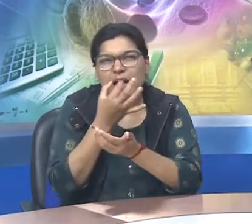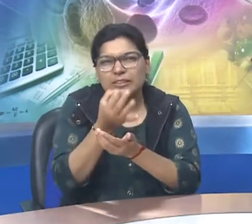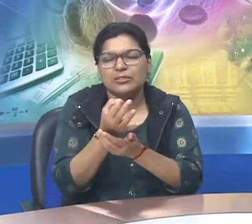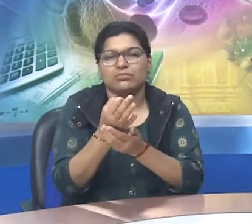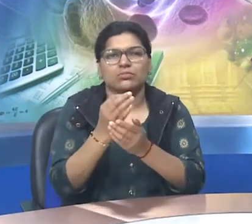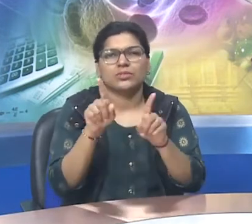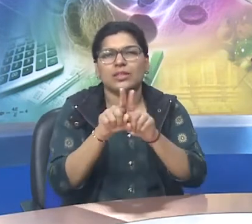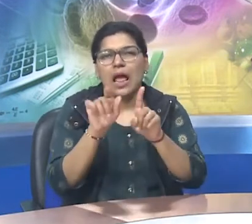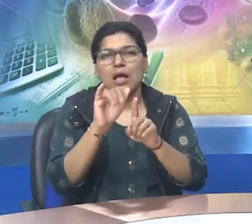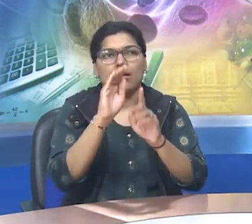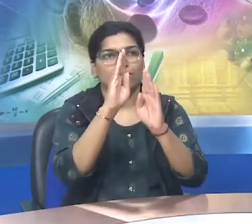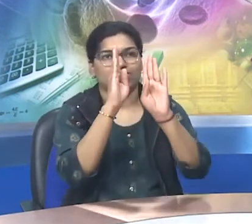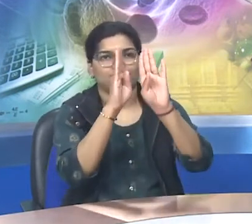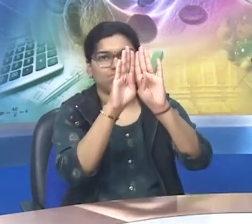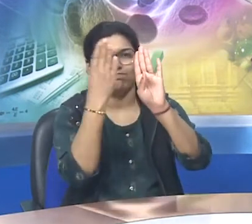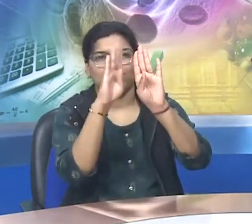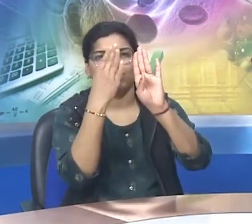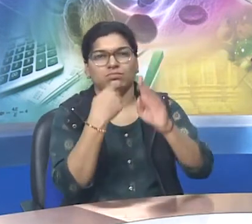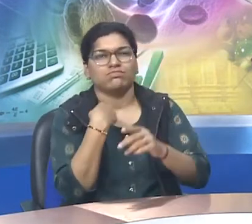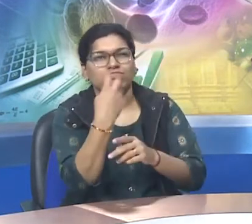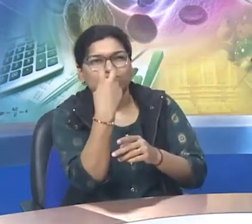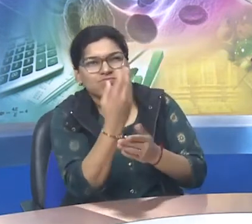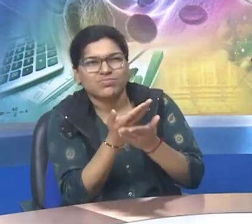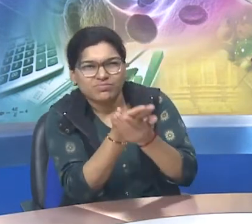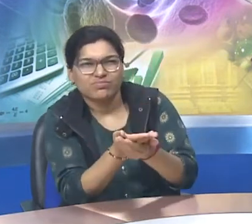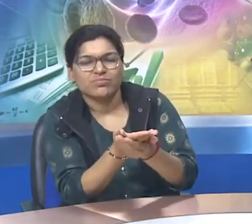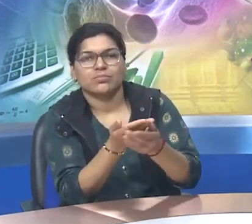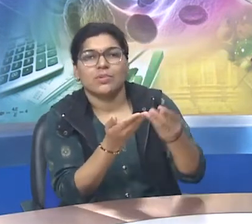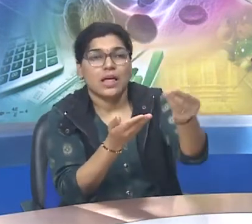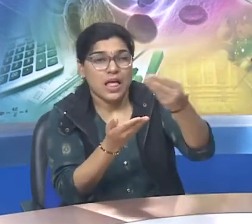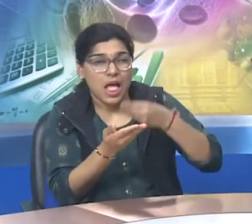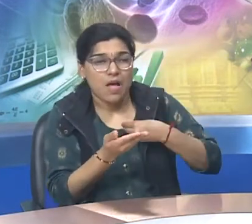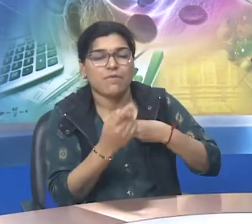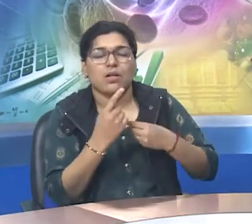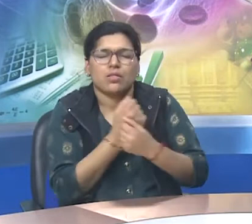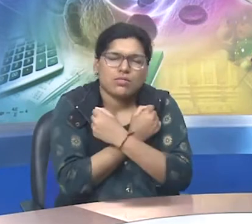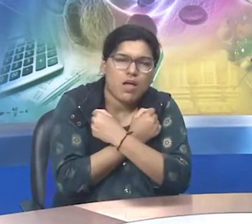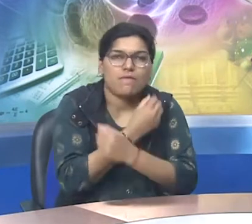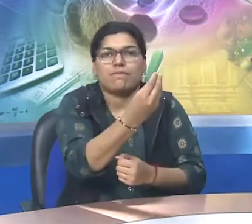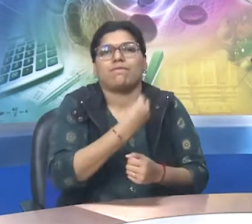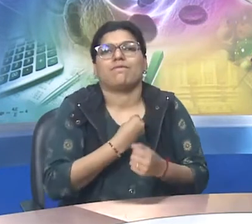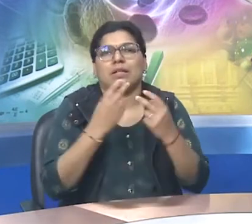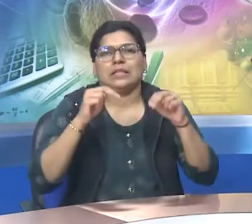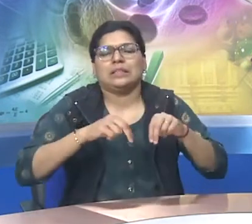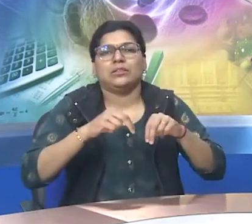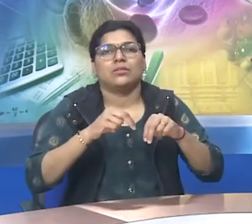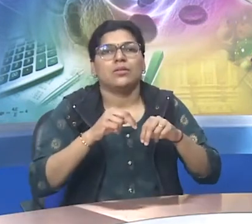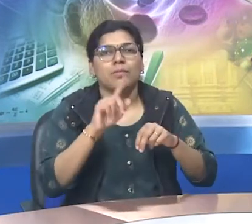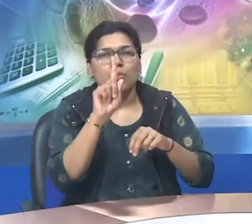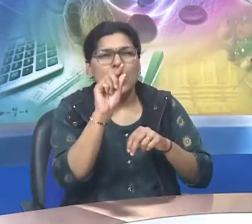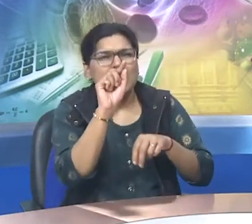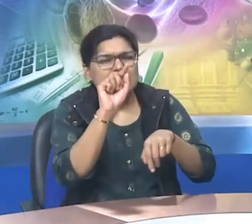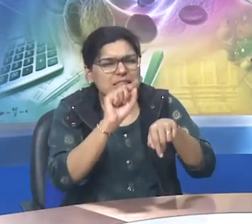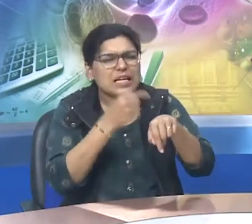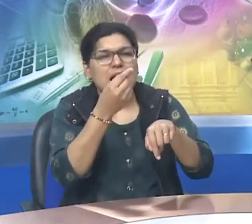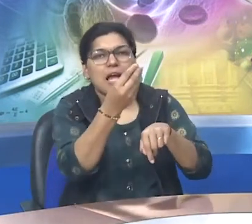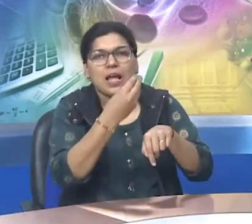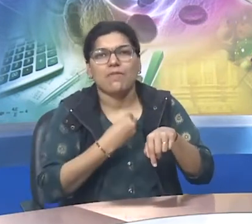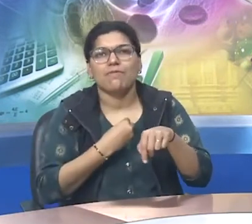My way and beg now at stranger's door to receive love, at least in small